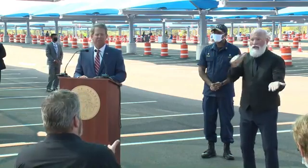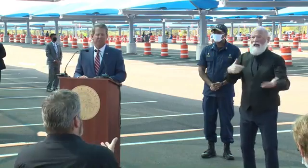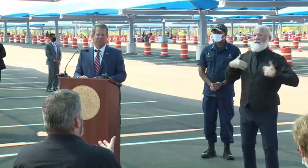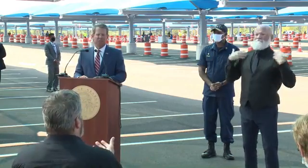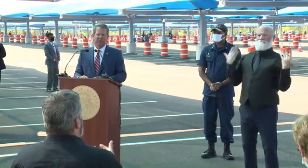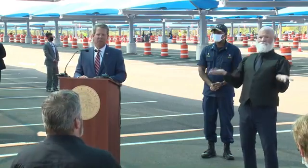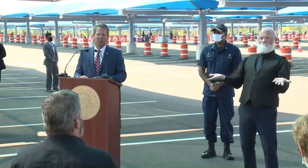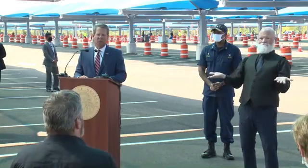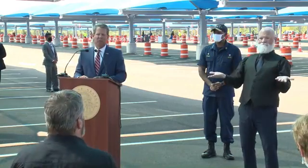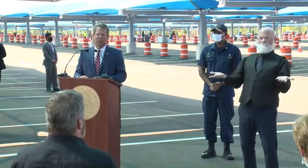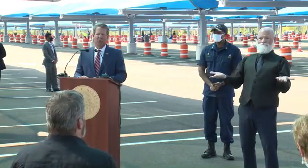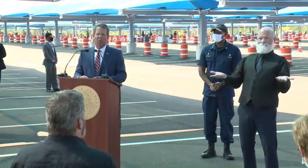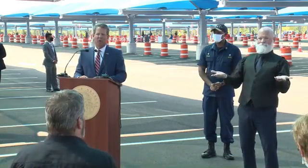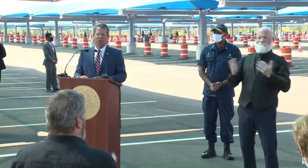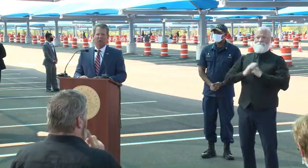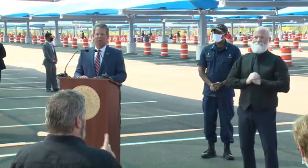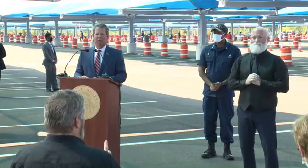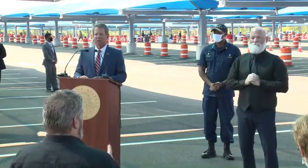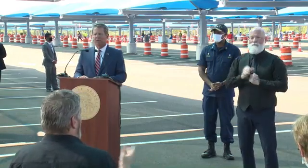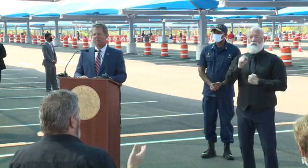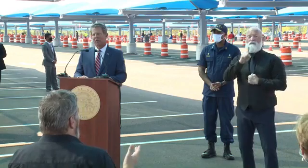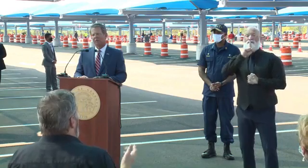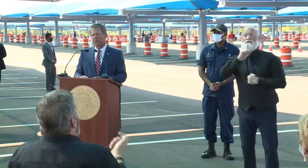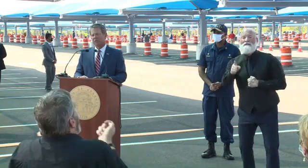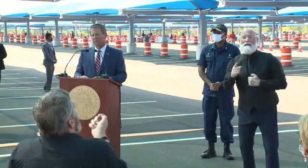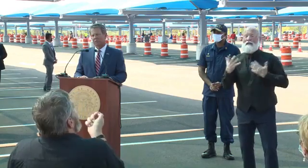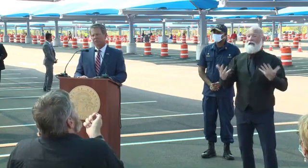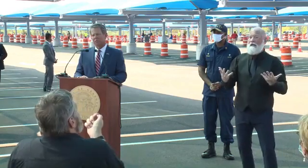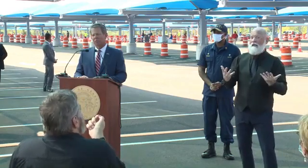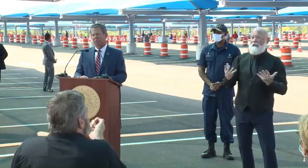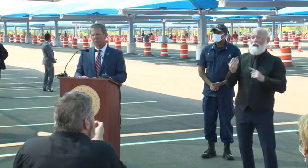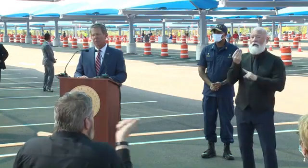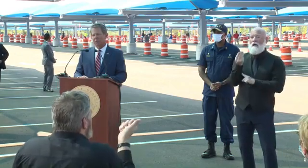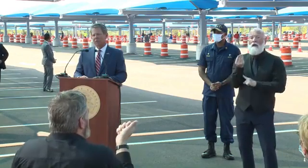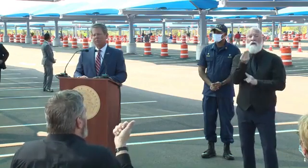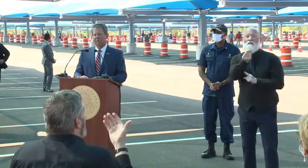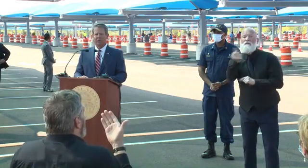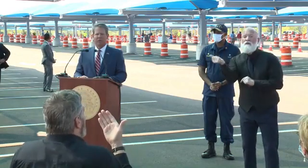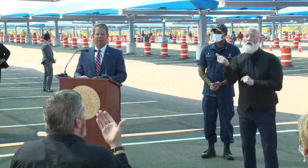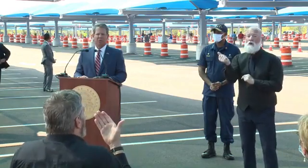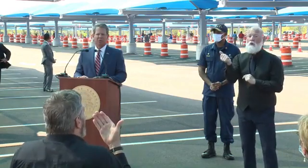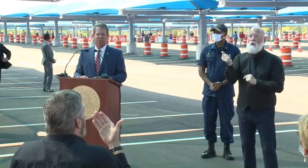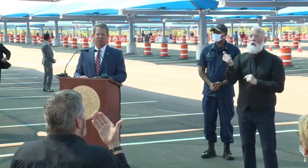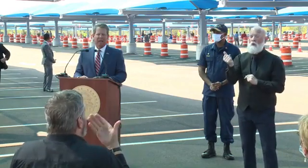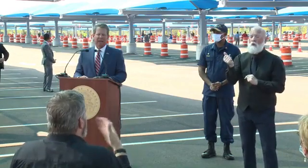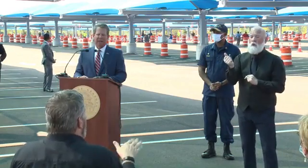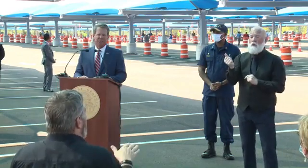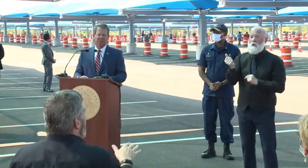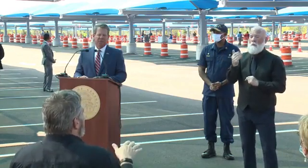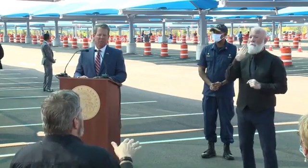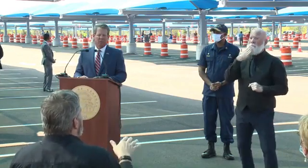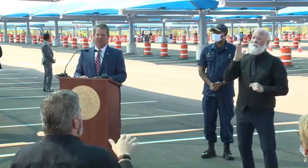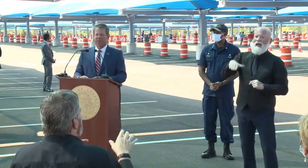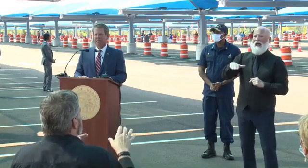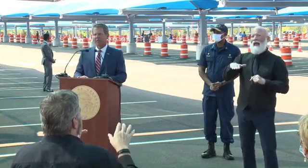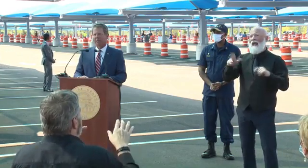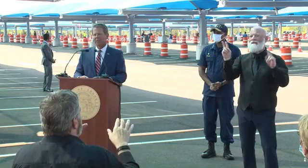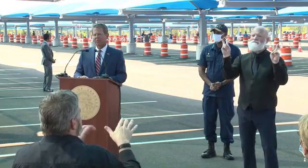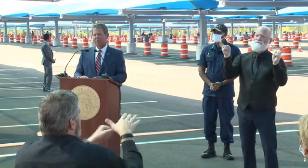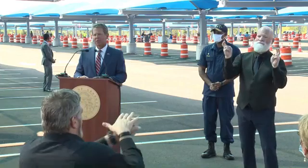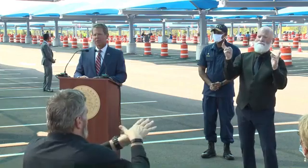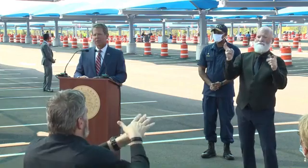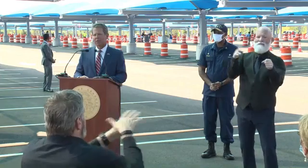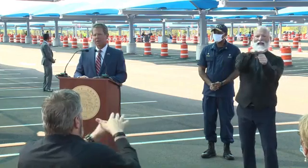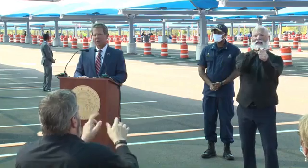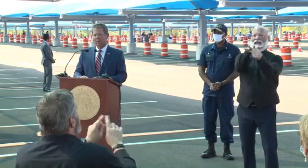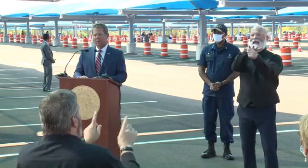quite honestly, this week went real well, other than a couple of virtual photos, but the attitude from what they're telling